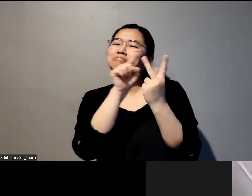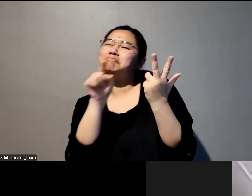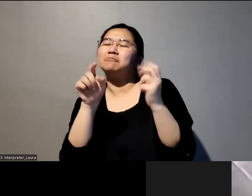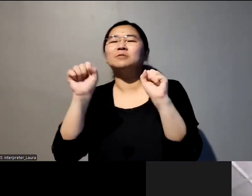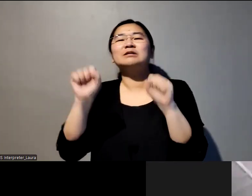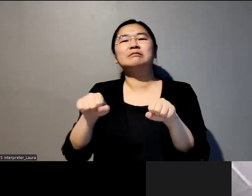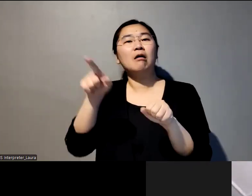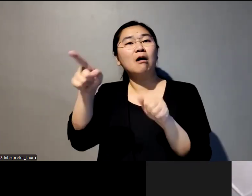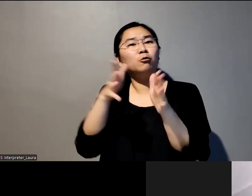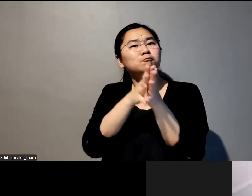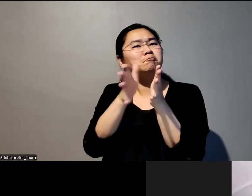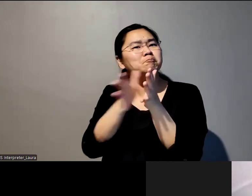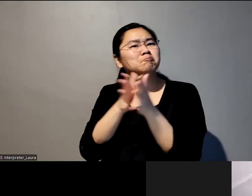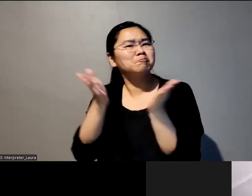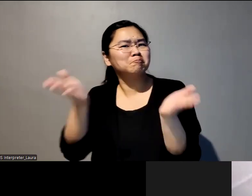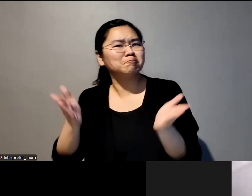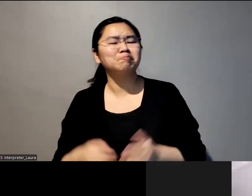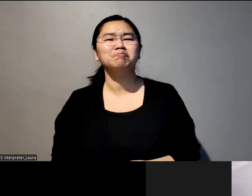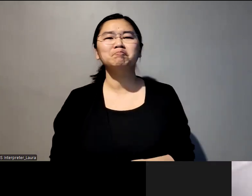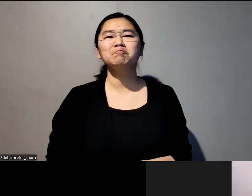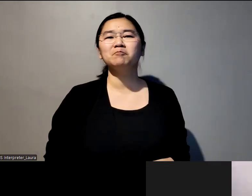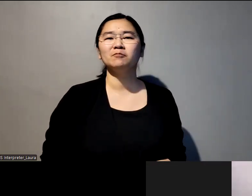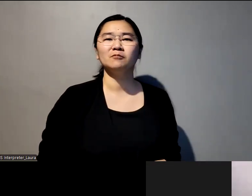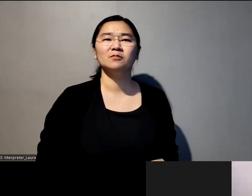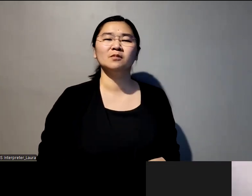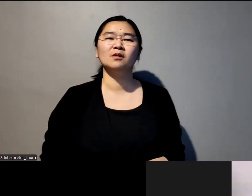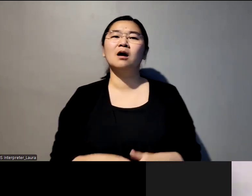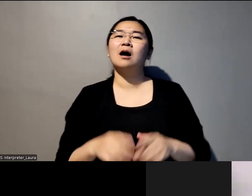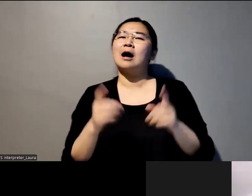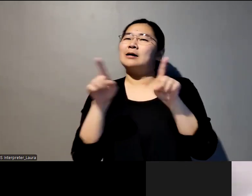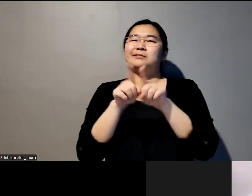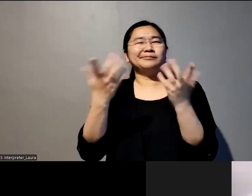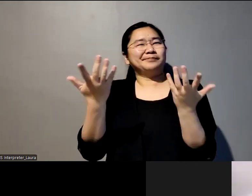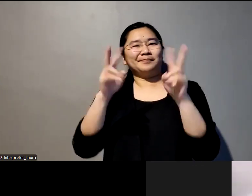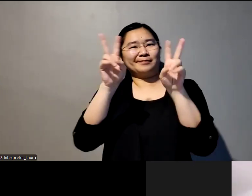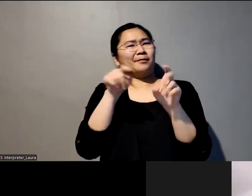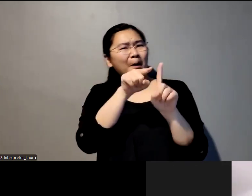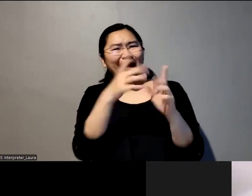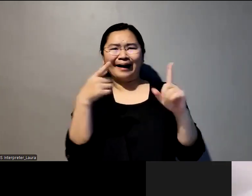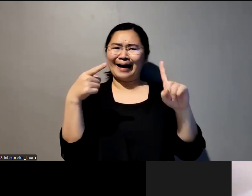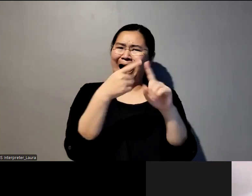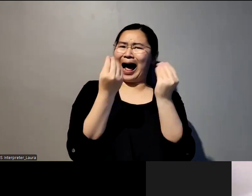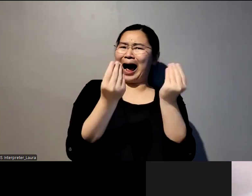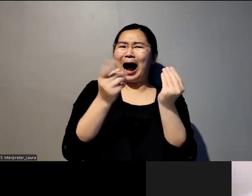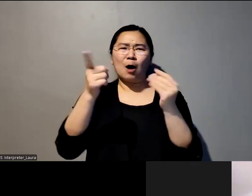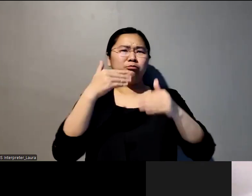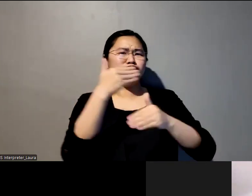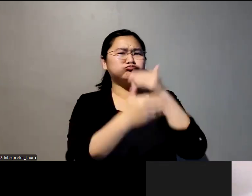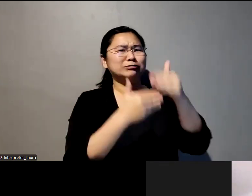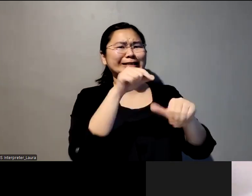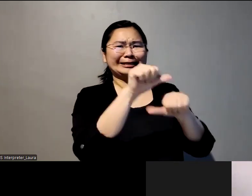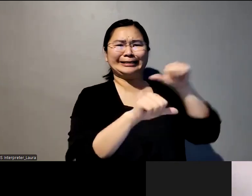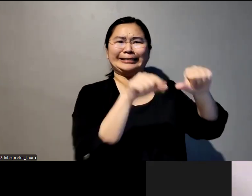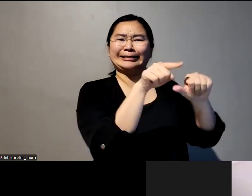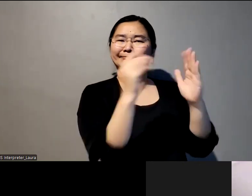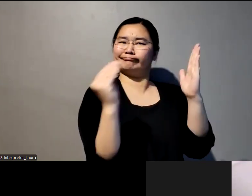leverage international cooperation to address the gaps and challenges, specifically in the context of Africa, where he works. So Samuel, I'm